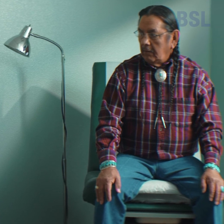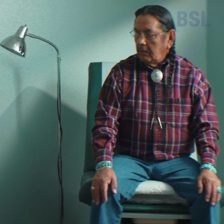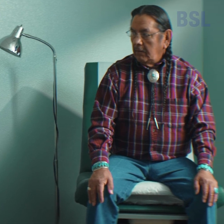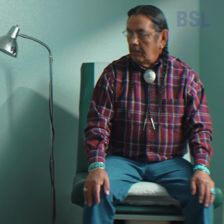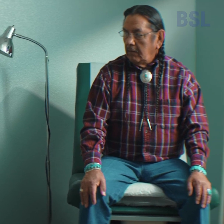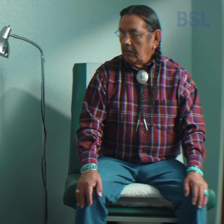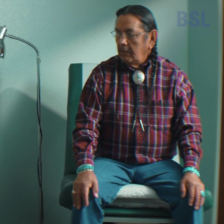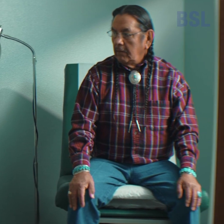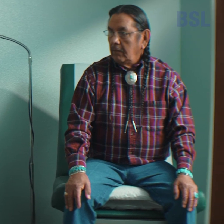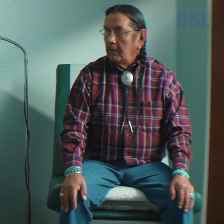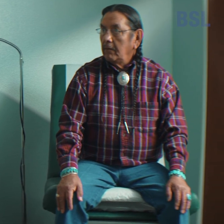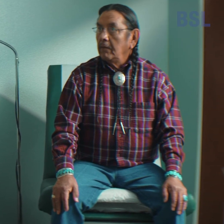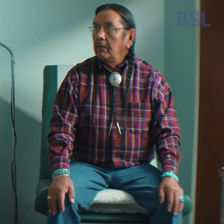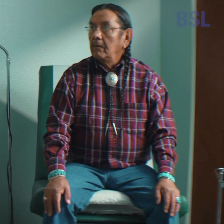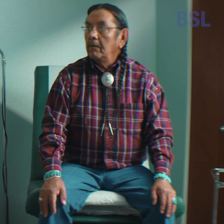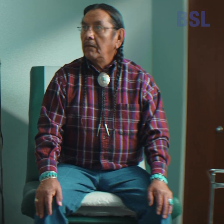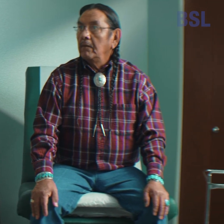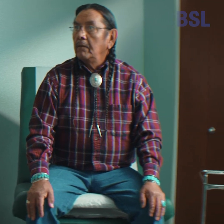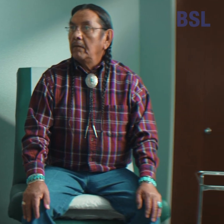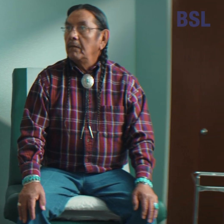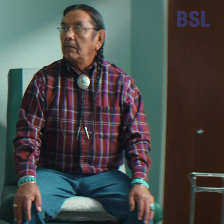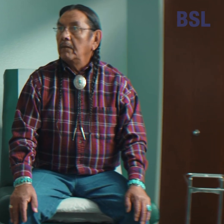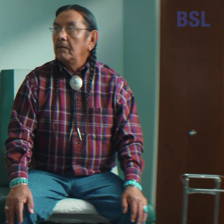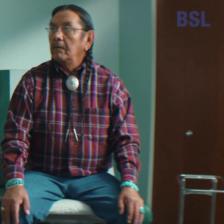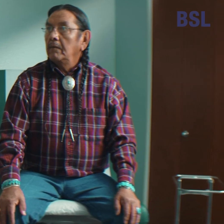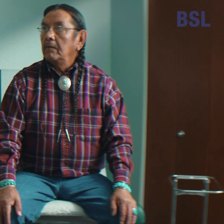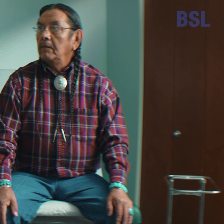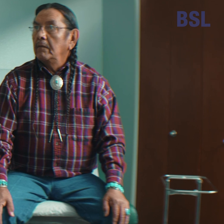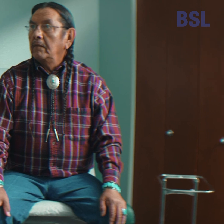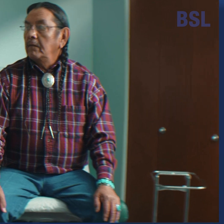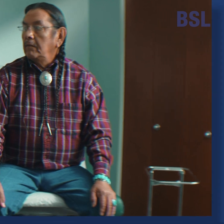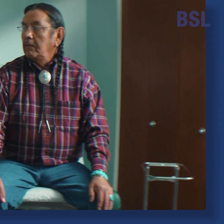The New York Times